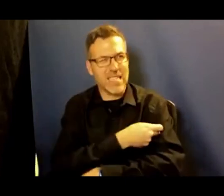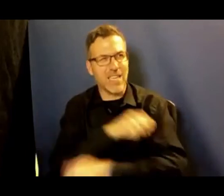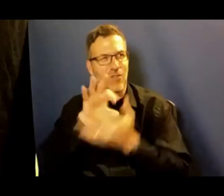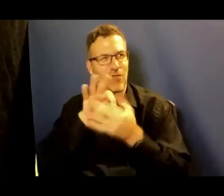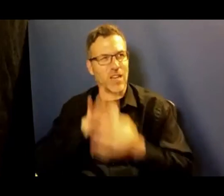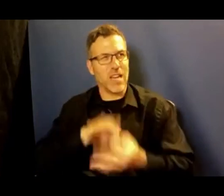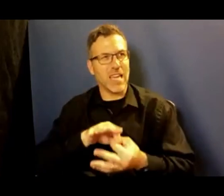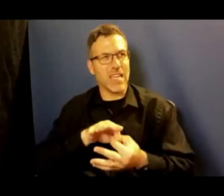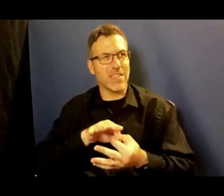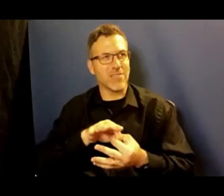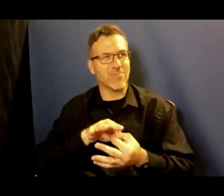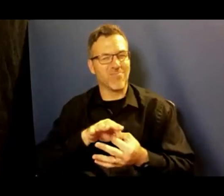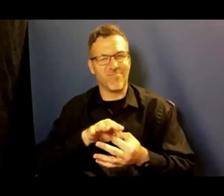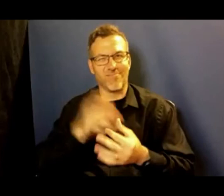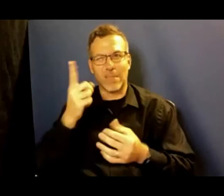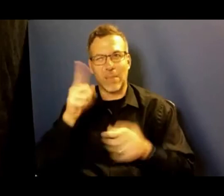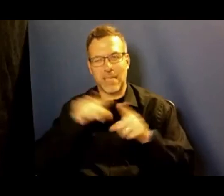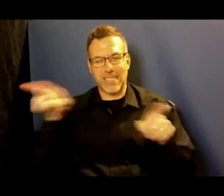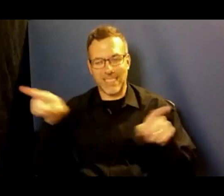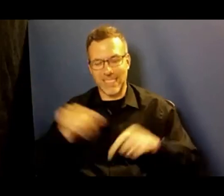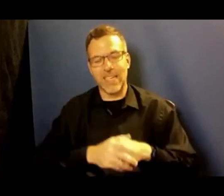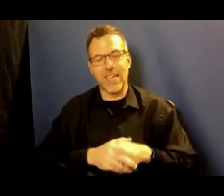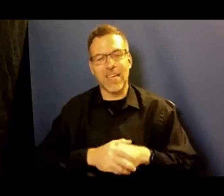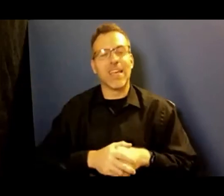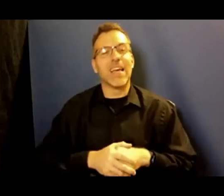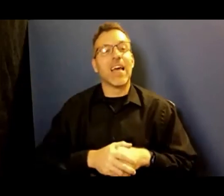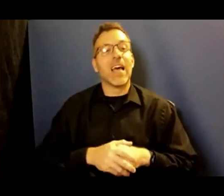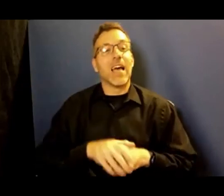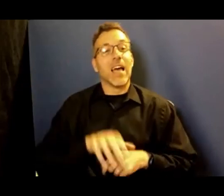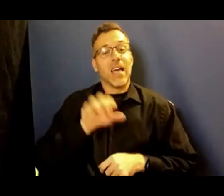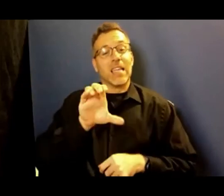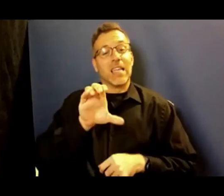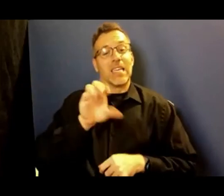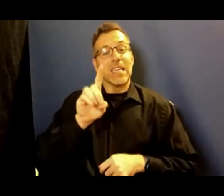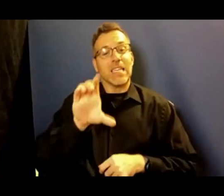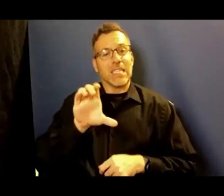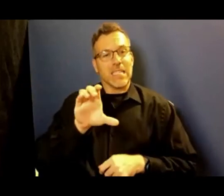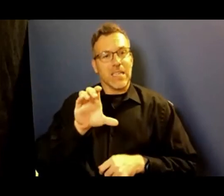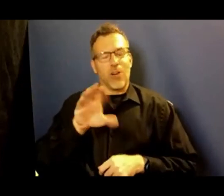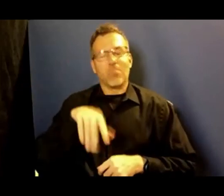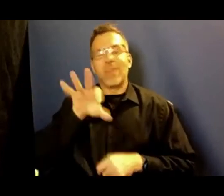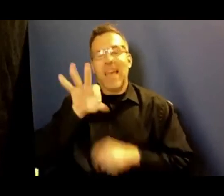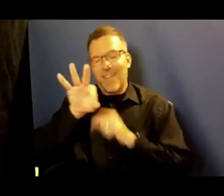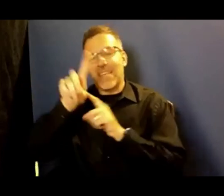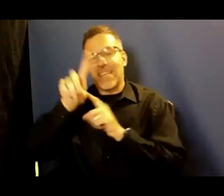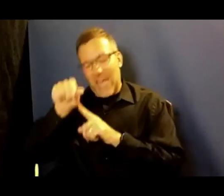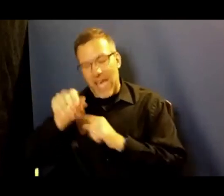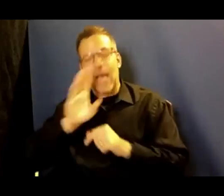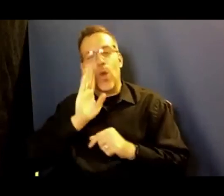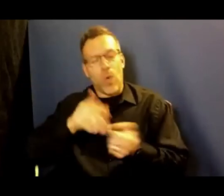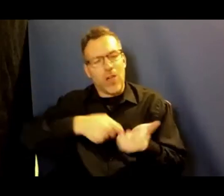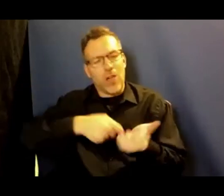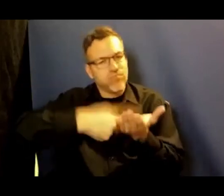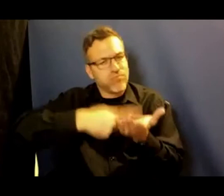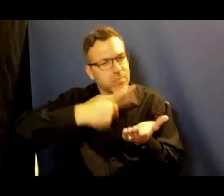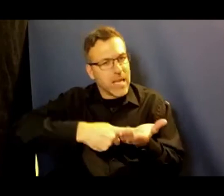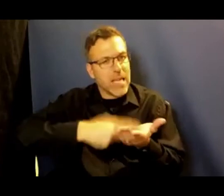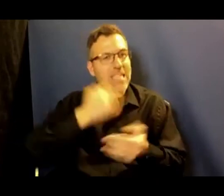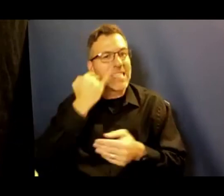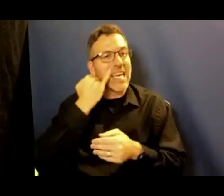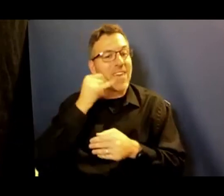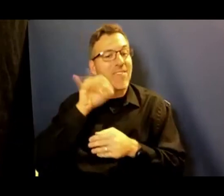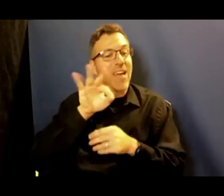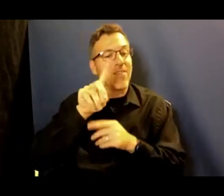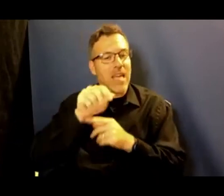You got it. And so they are going to discuss whether the FDA is going to approve that